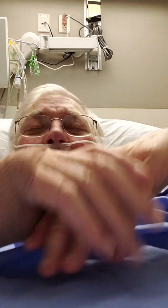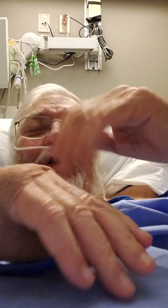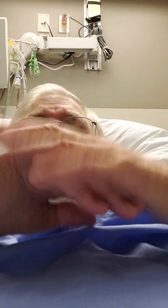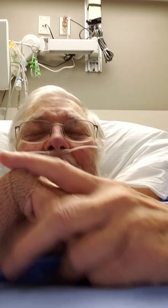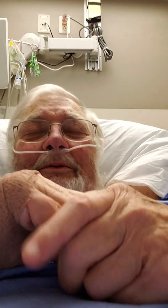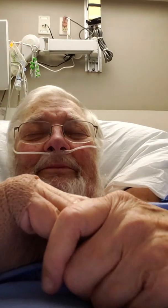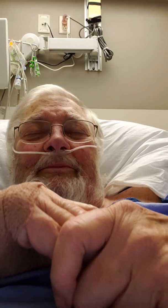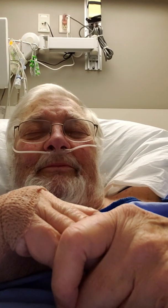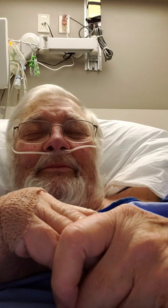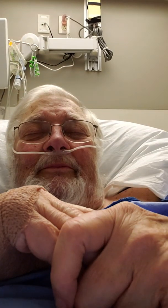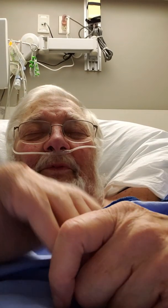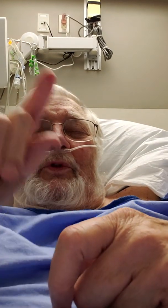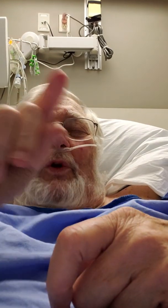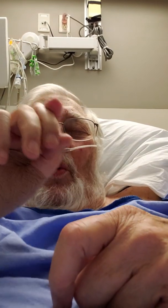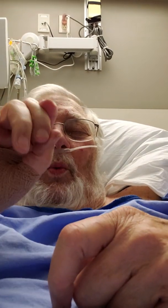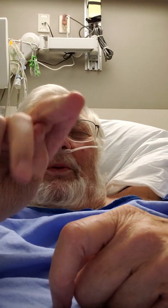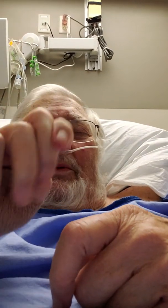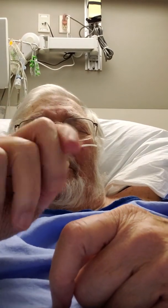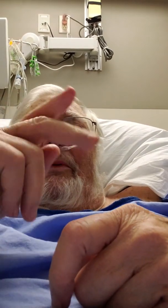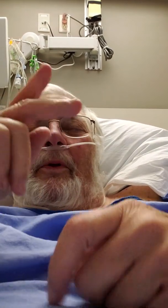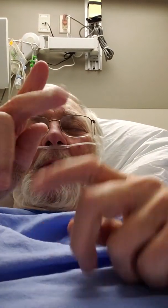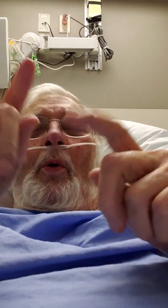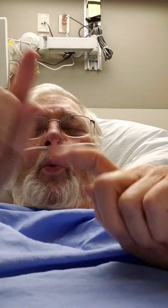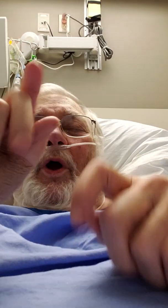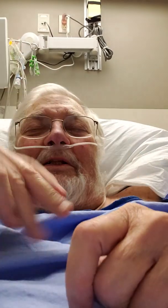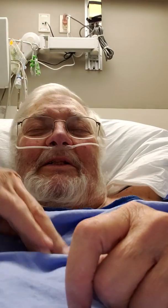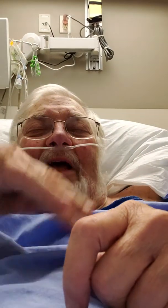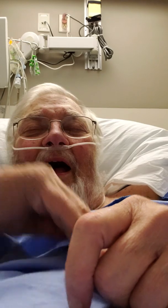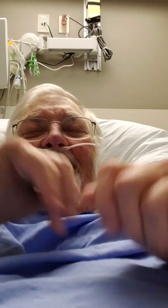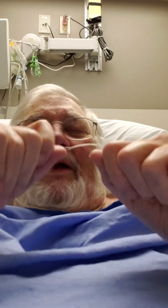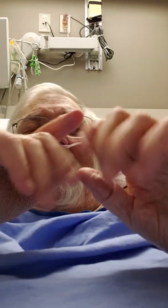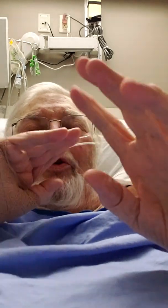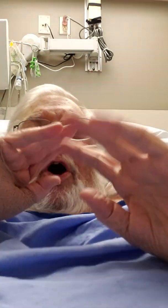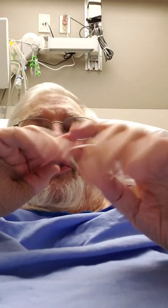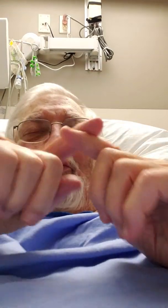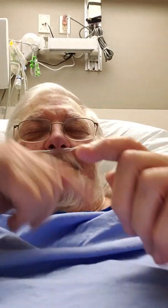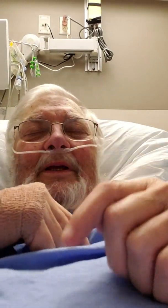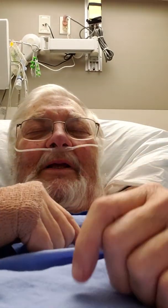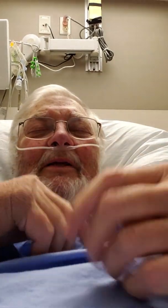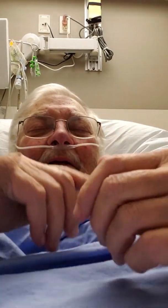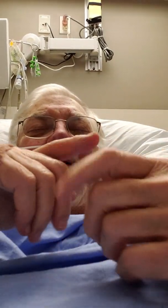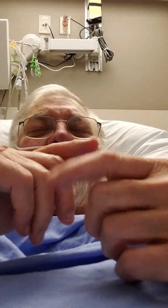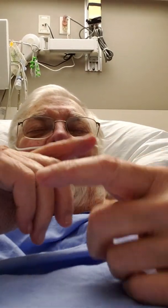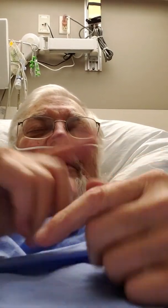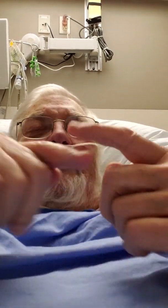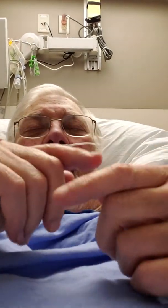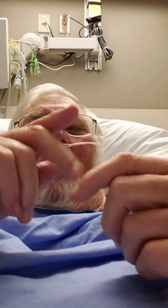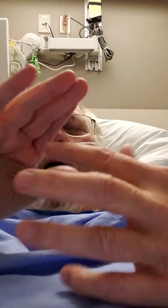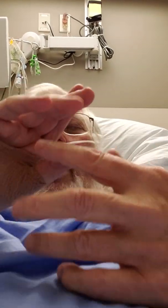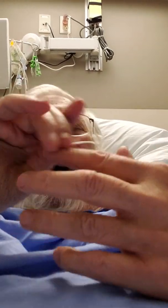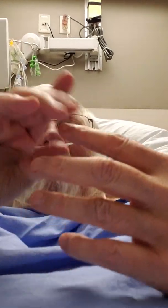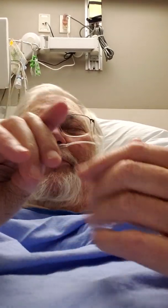Something. Don't. Where staff can talk to me. Our option,